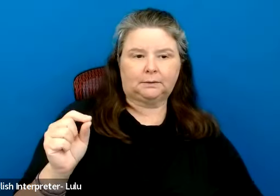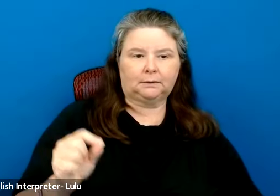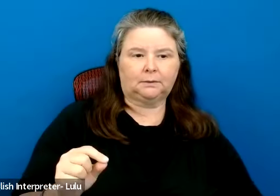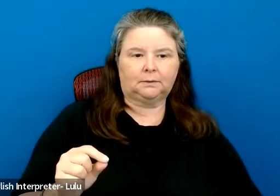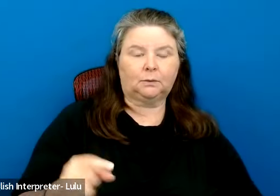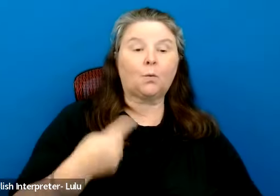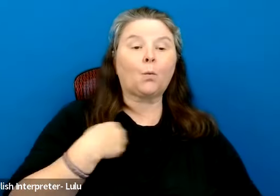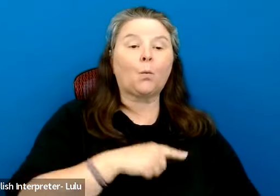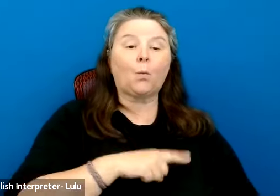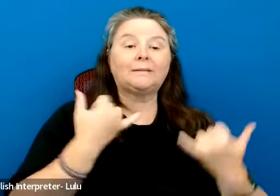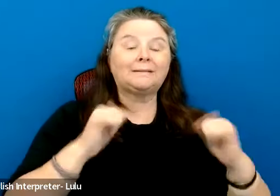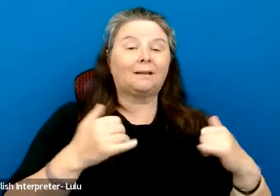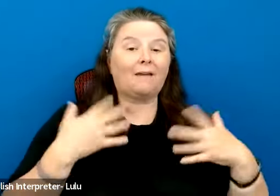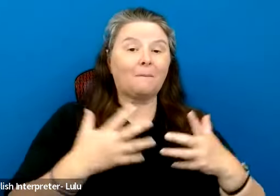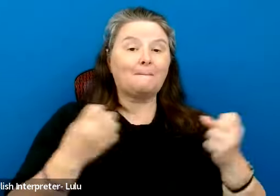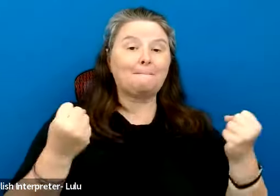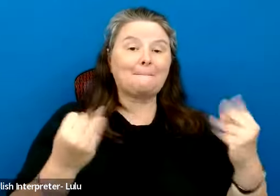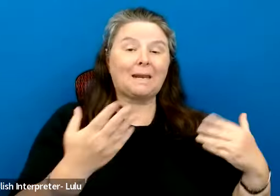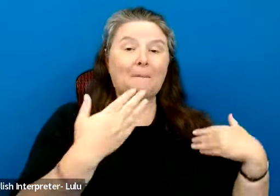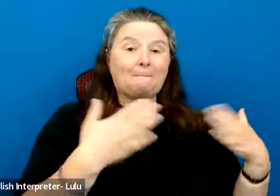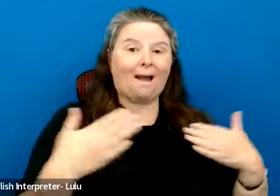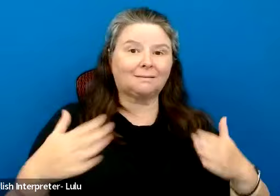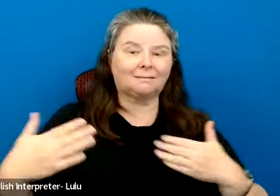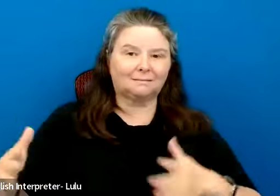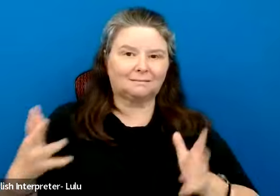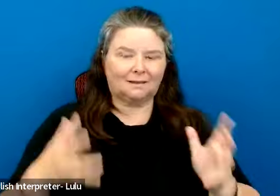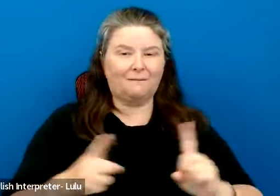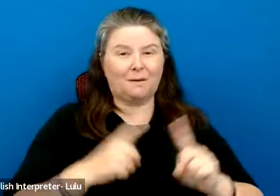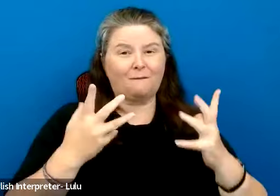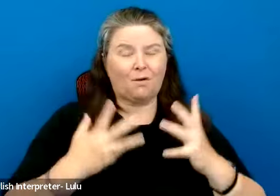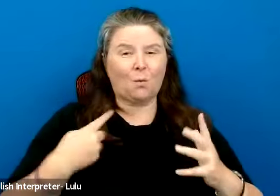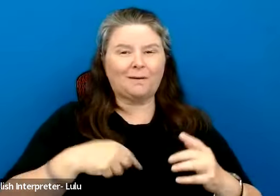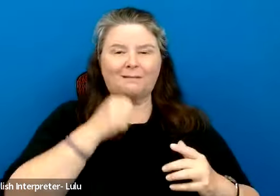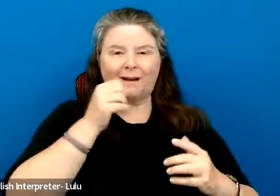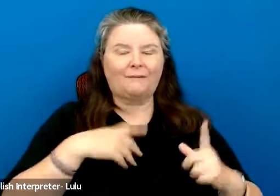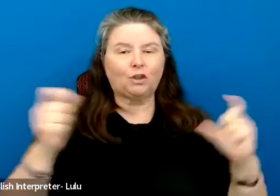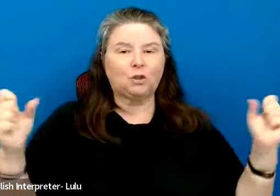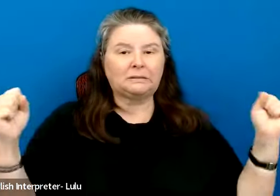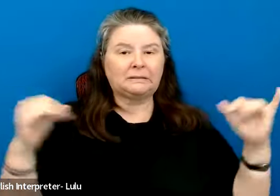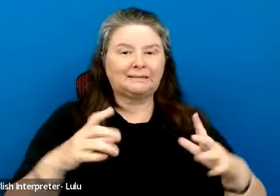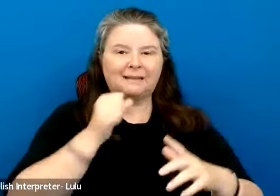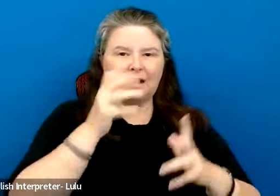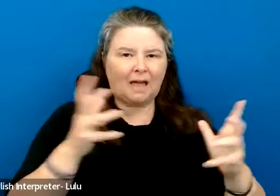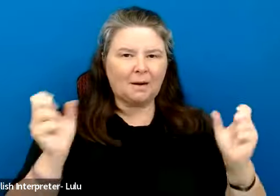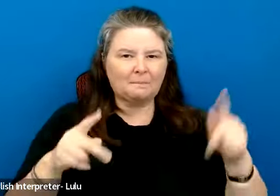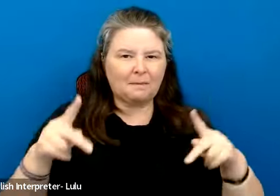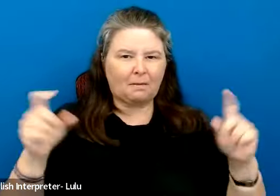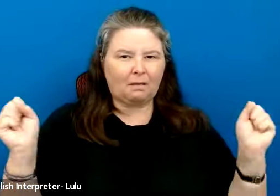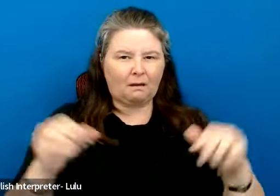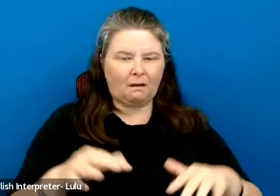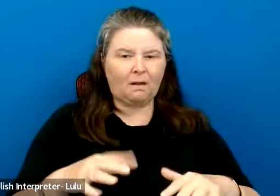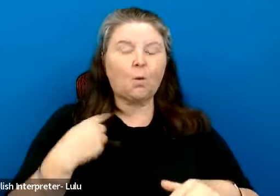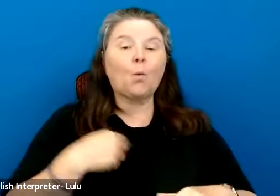We still have many boxes left. Unfortunately, we didn't have a huge turnout of people, so